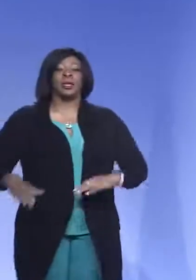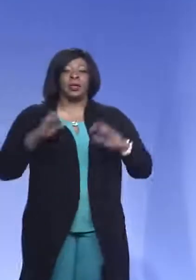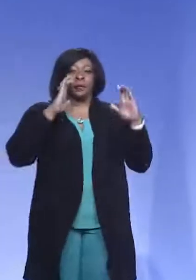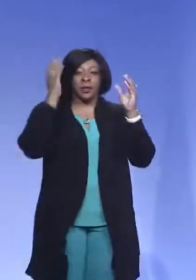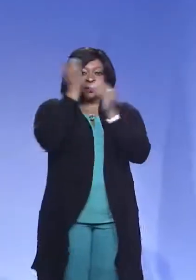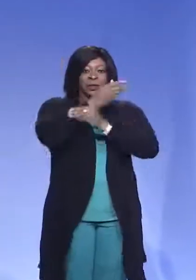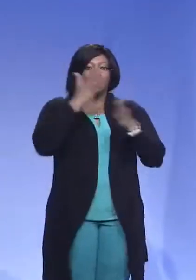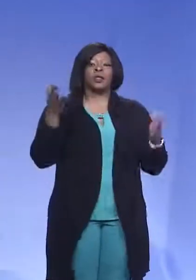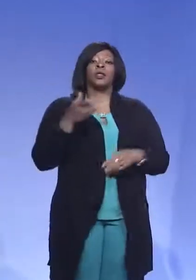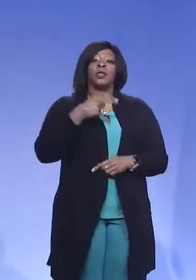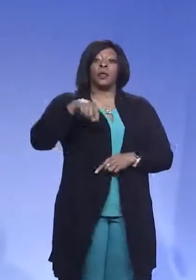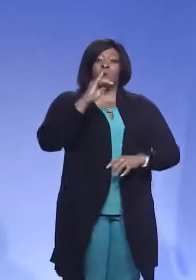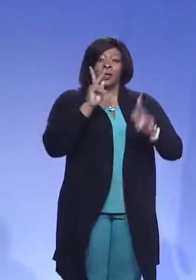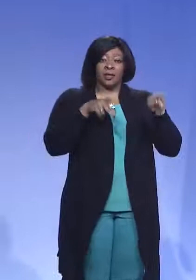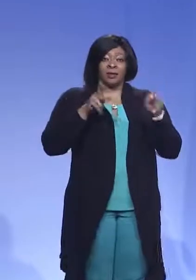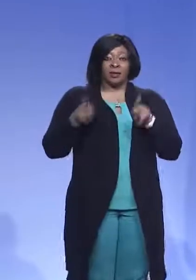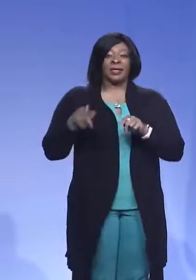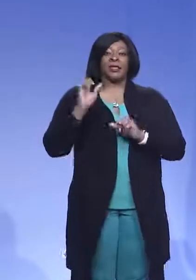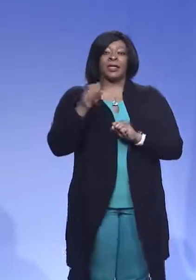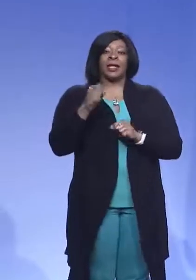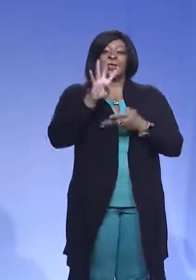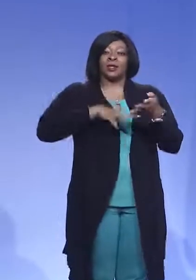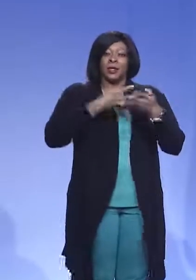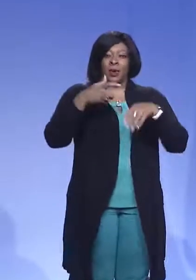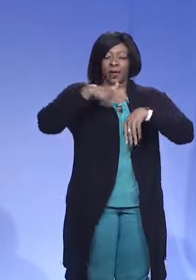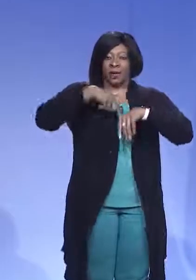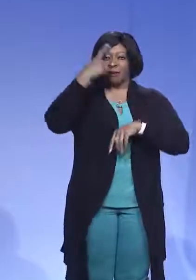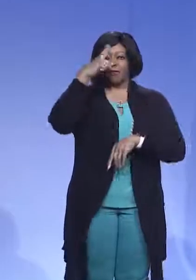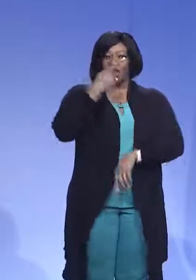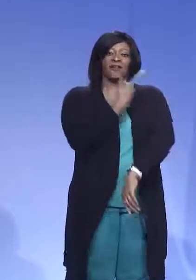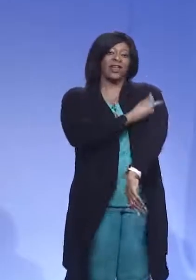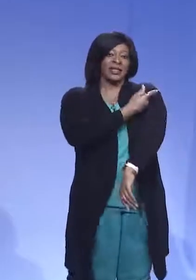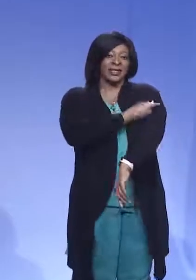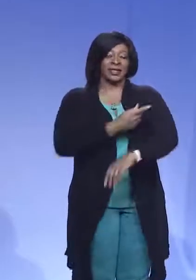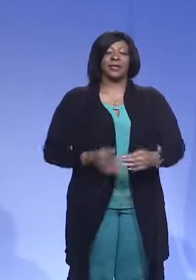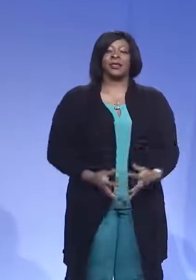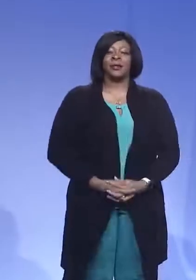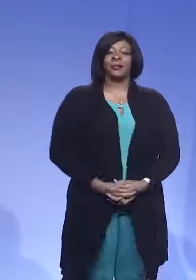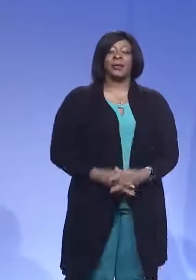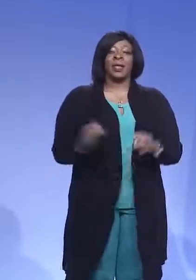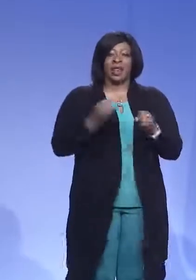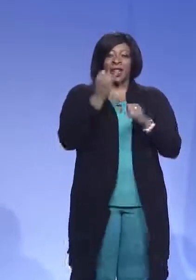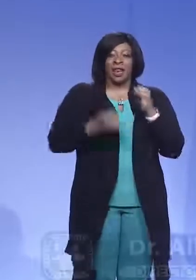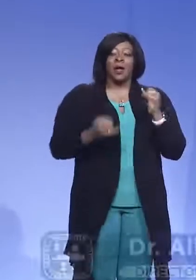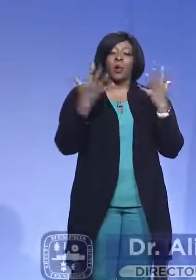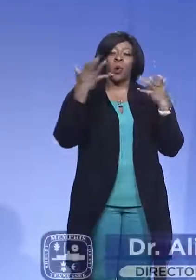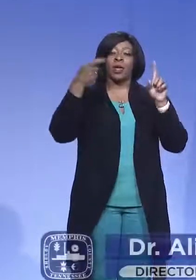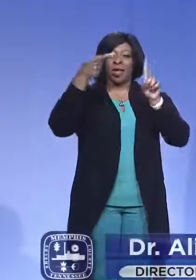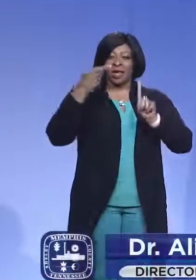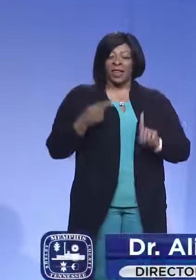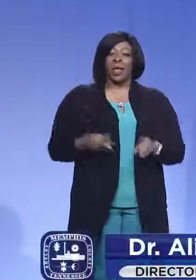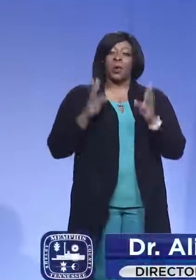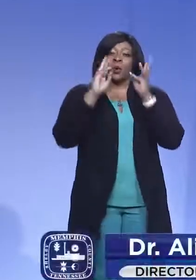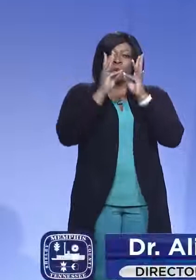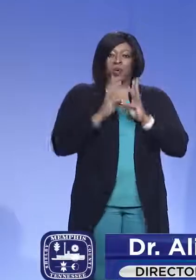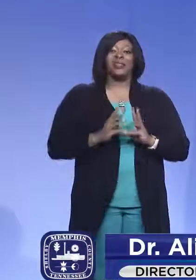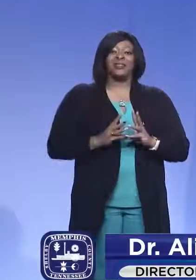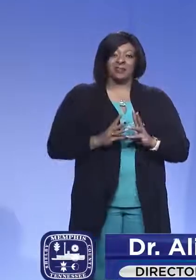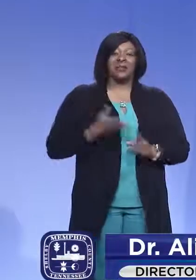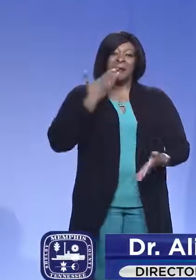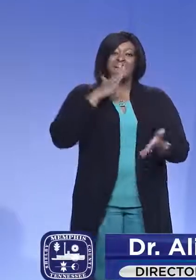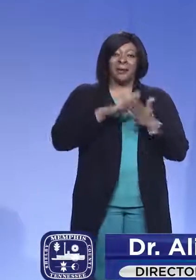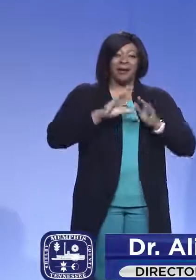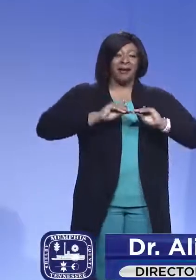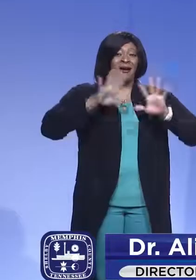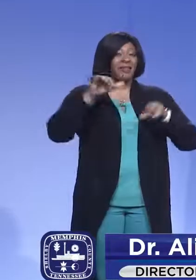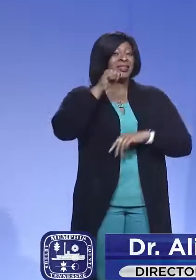those individuals can schedule a time for vaccine. Lastly, I just want to highlight the weather has been bad,